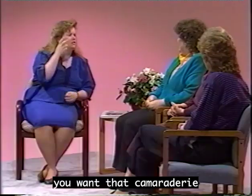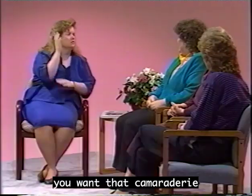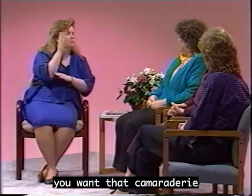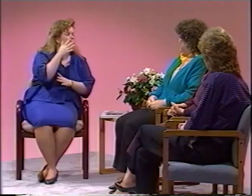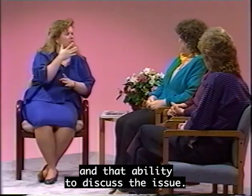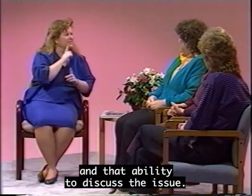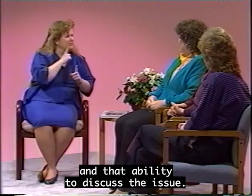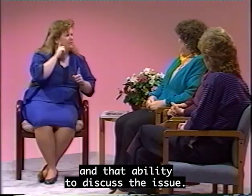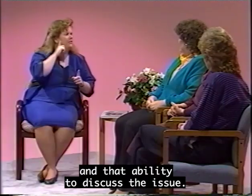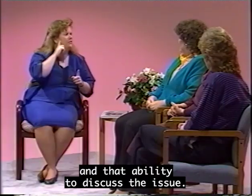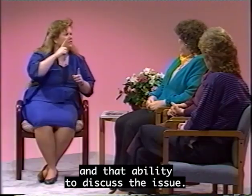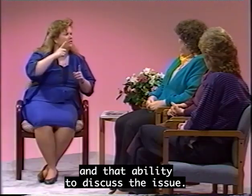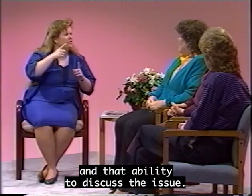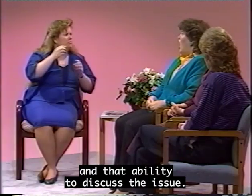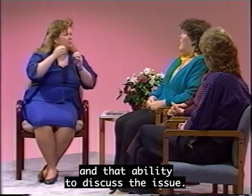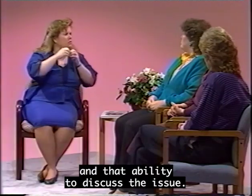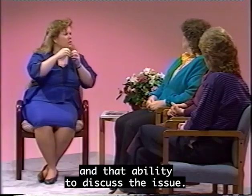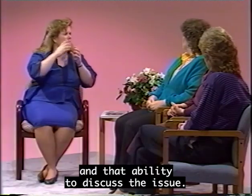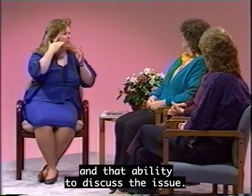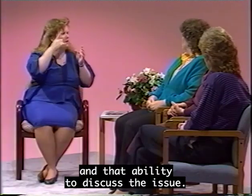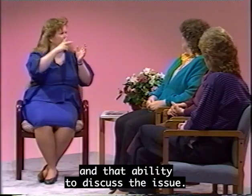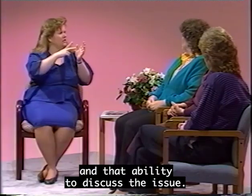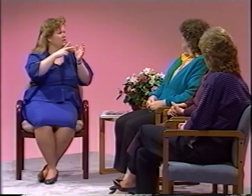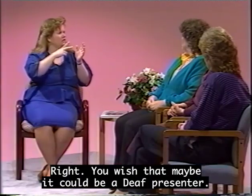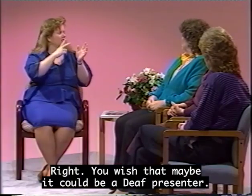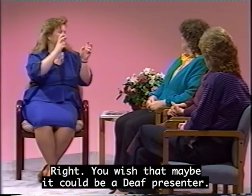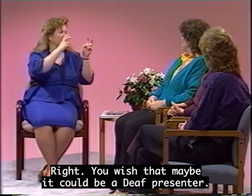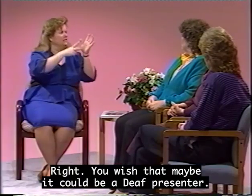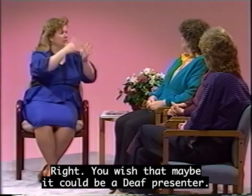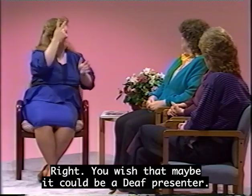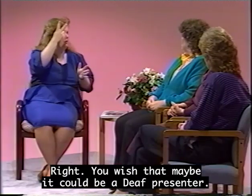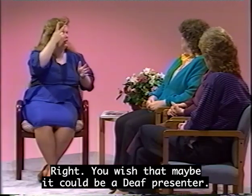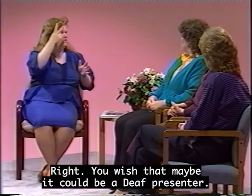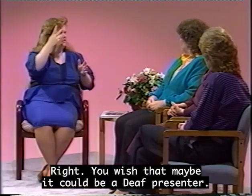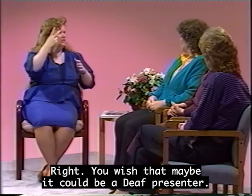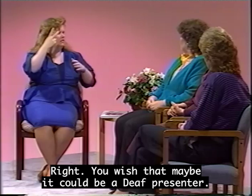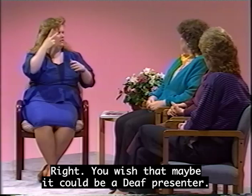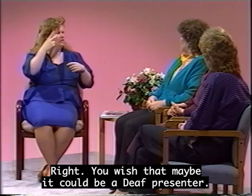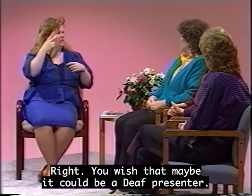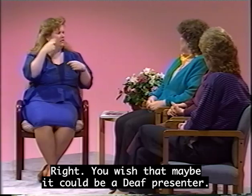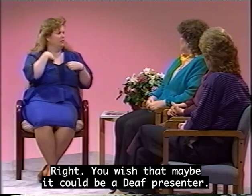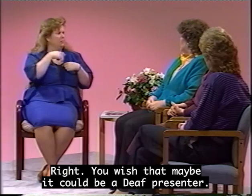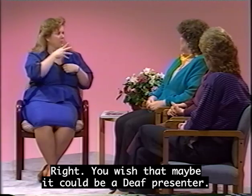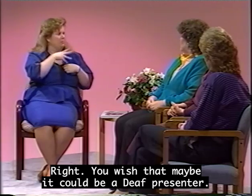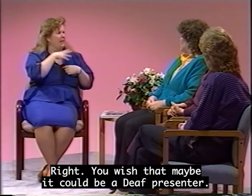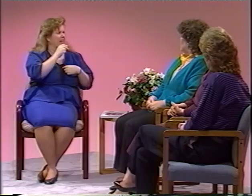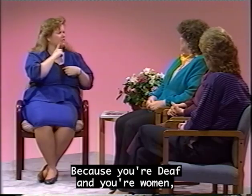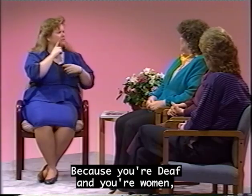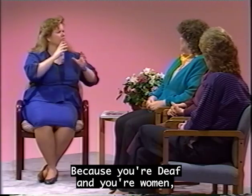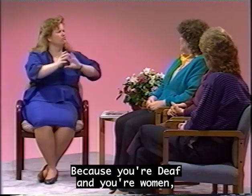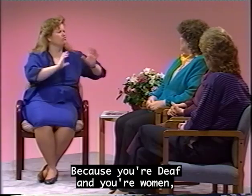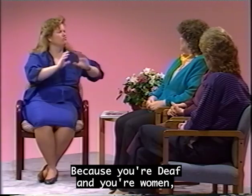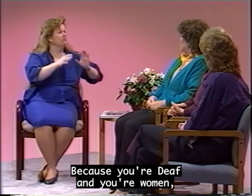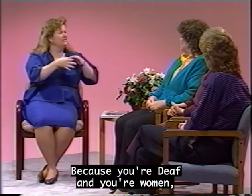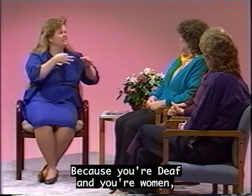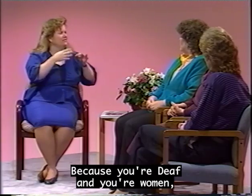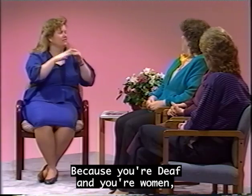that ability to discuss the issue. Right, you wish that maybe it could be a deaf presenter because